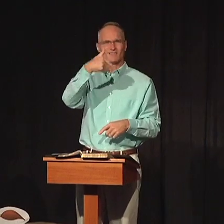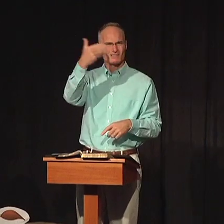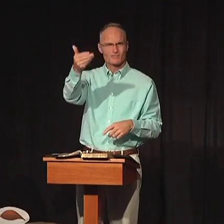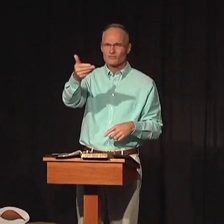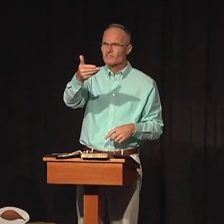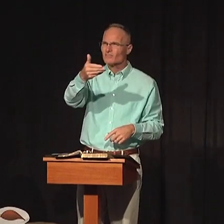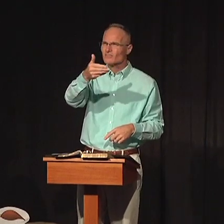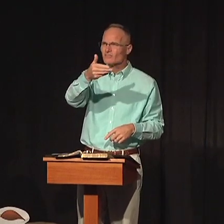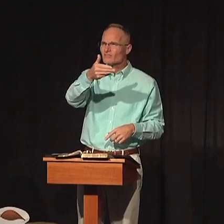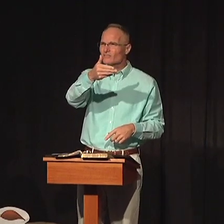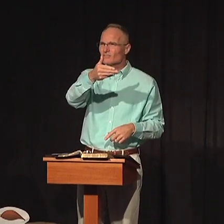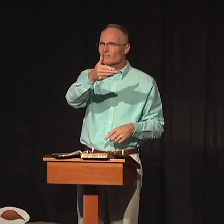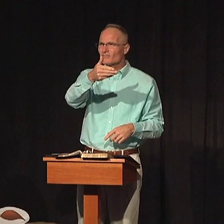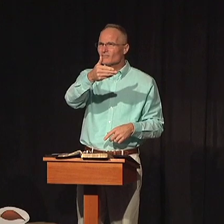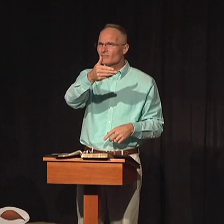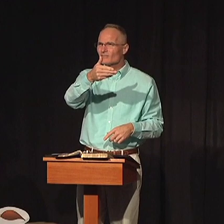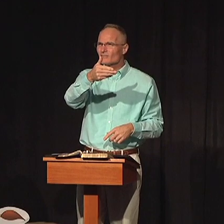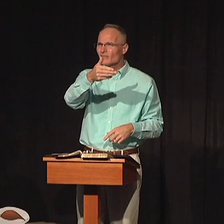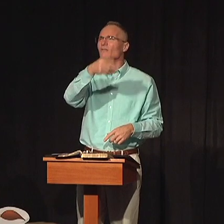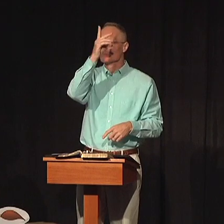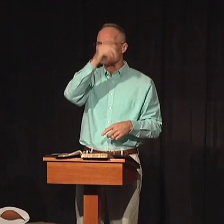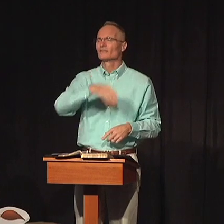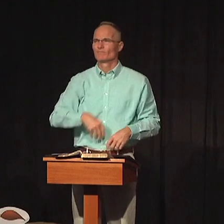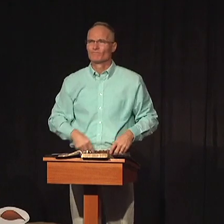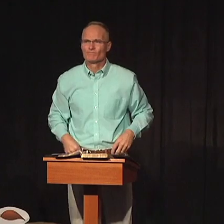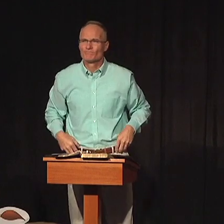I'm not sure if the next slide is the right one.